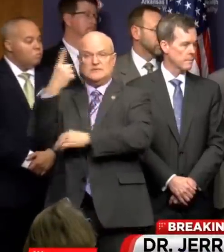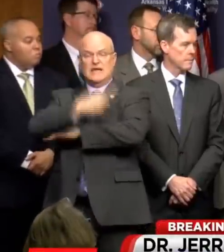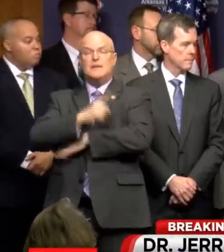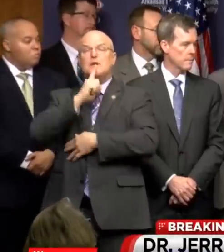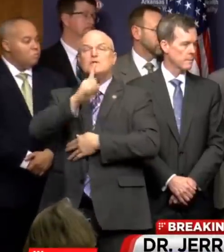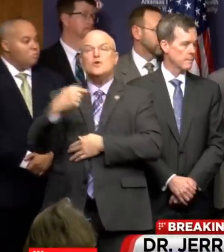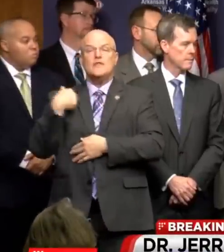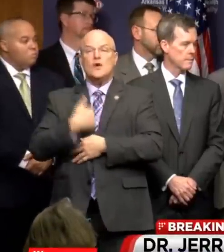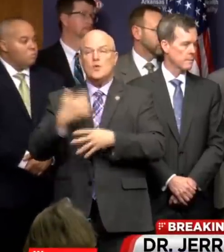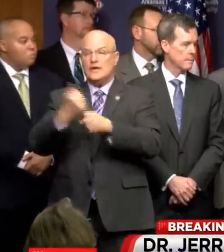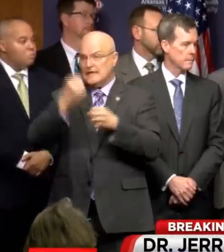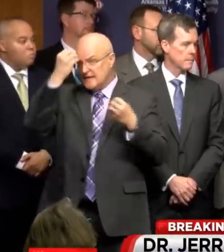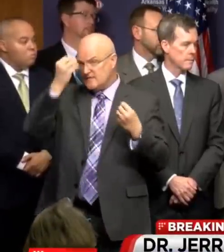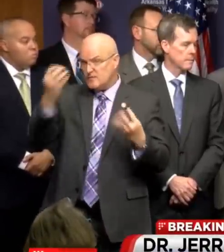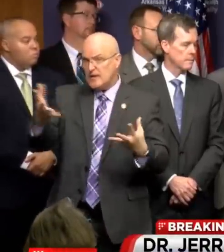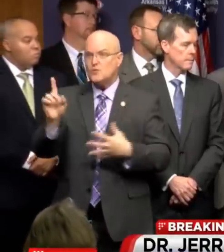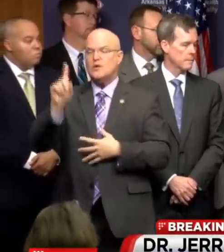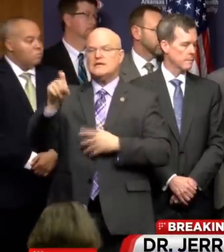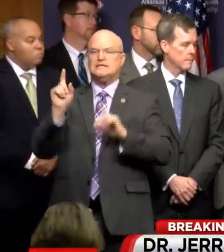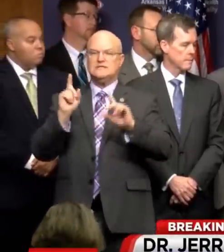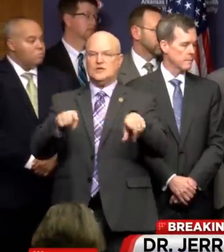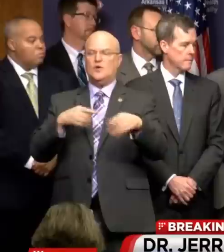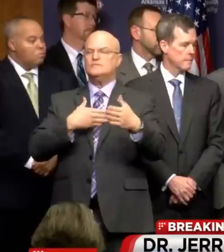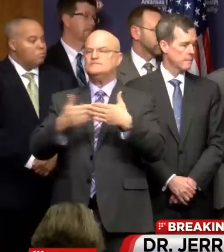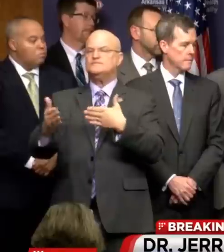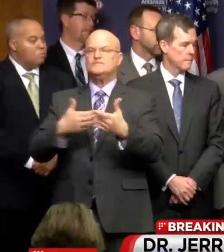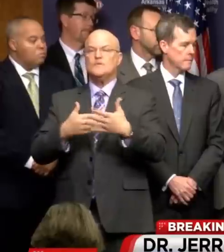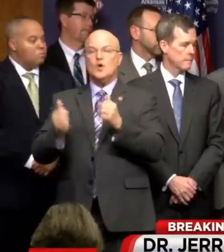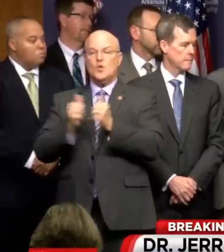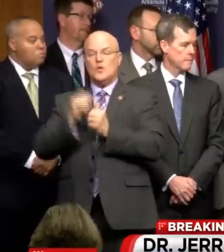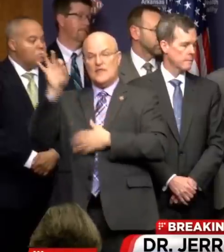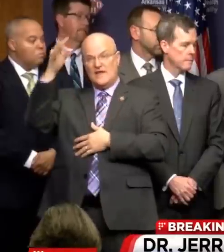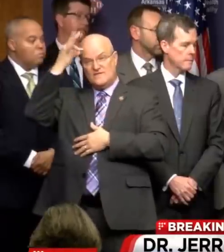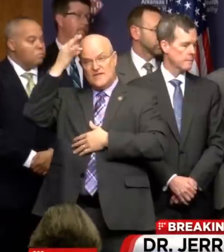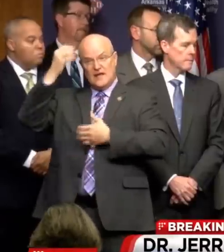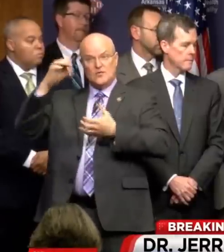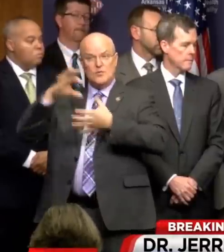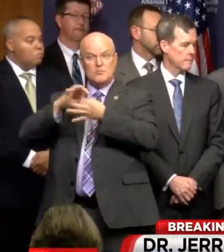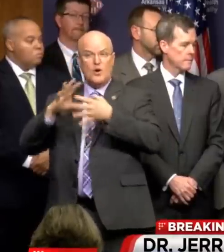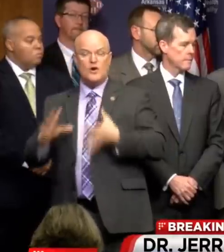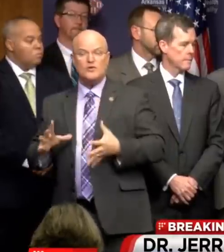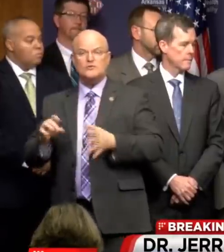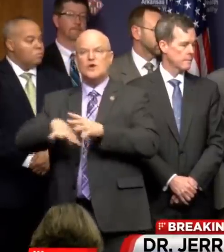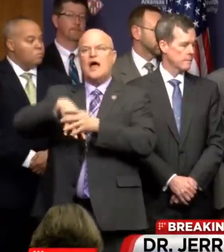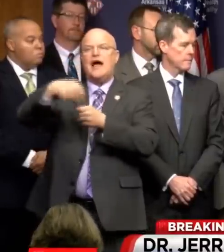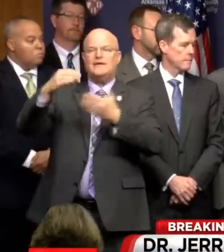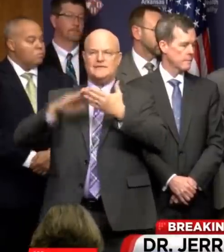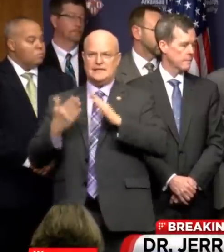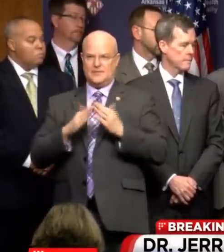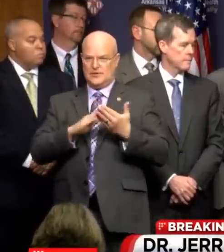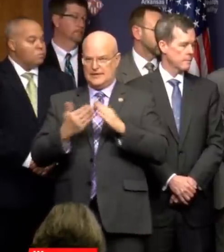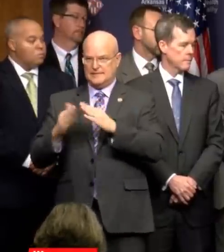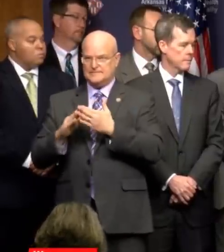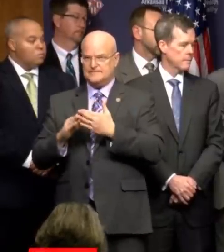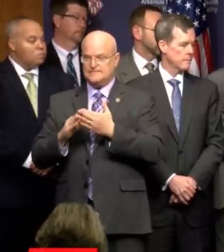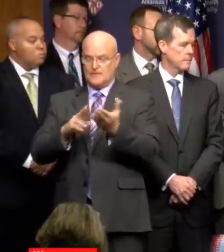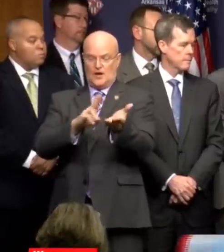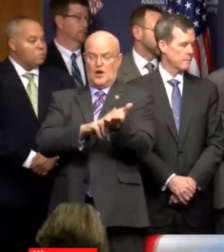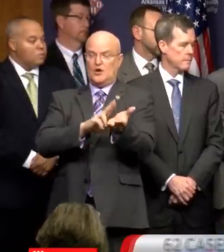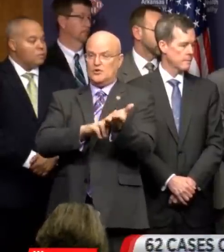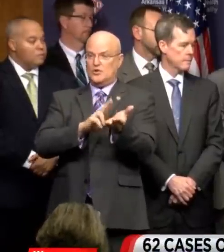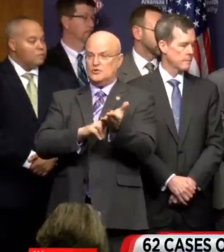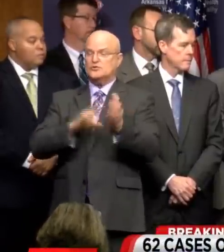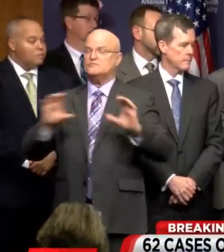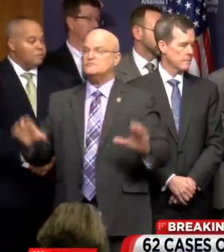make sure that we get information to where it needs to go, whether that be with our federal partners or out to the community. Our nurses